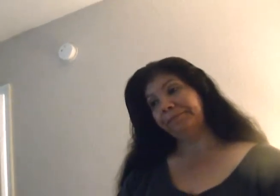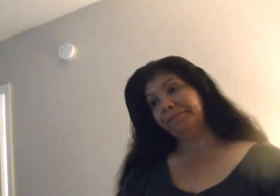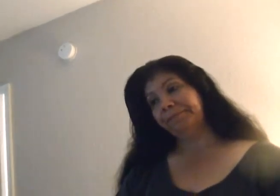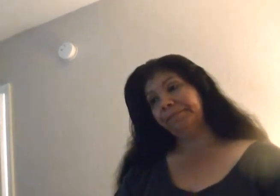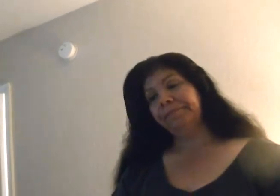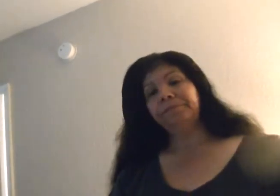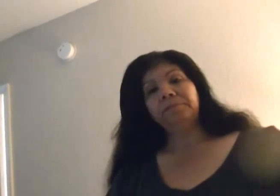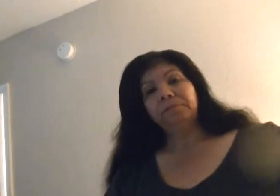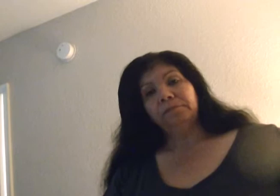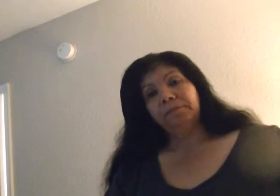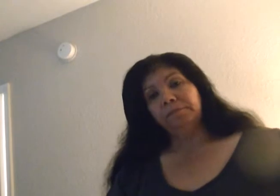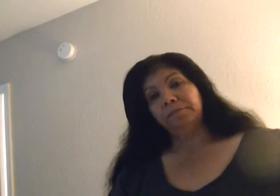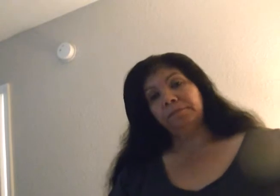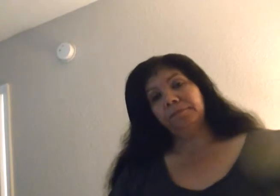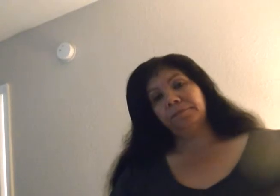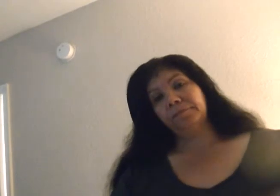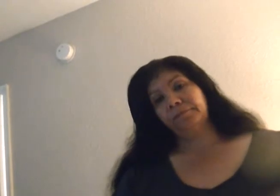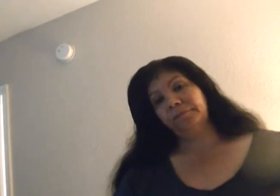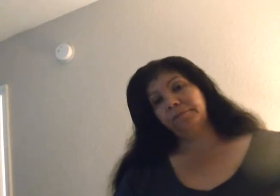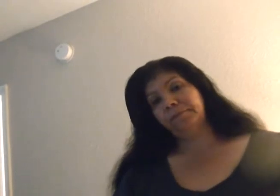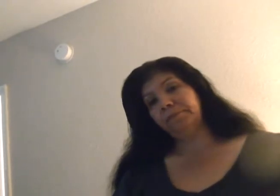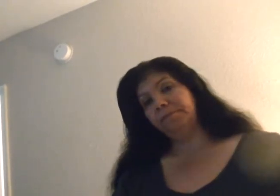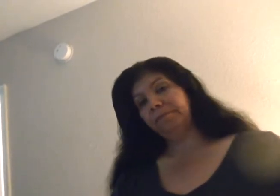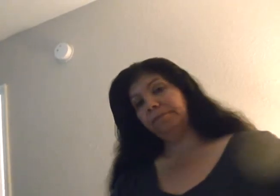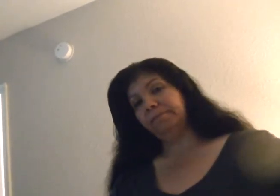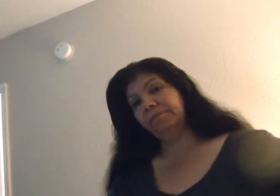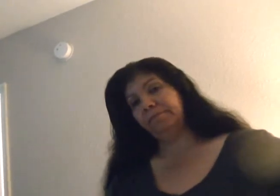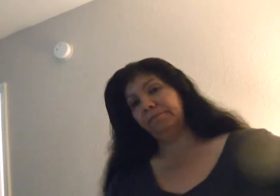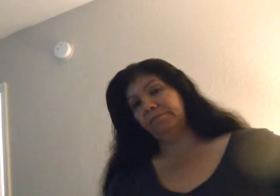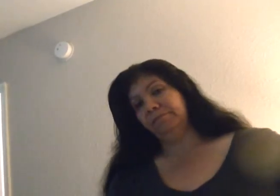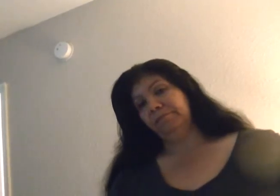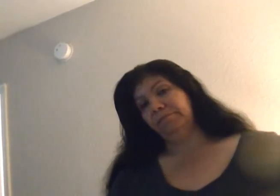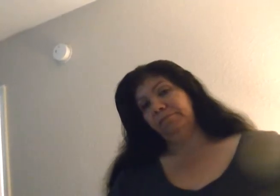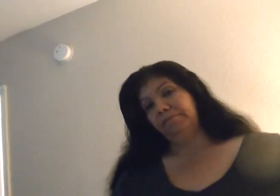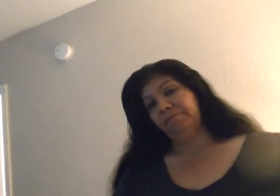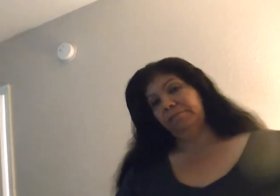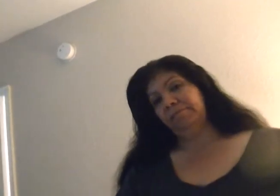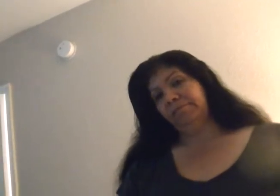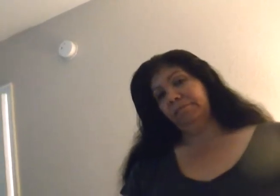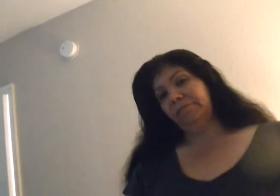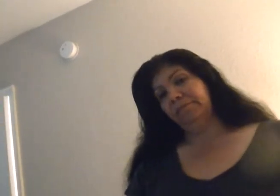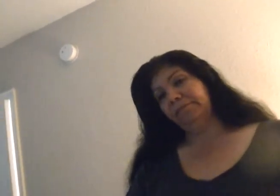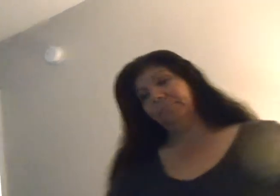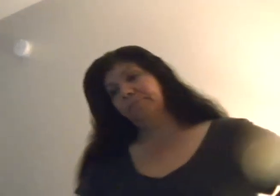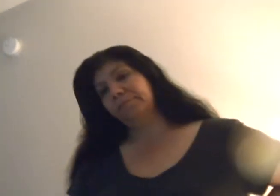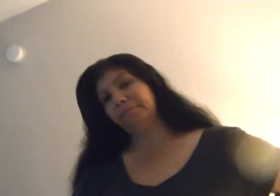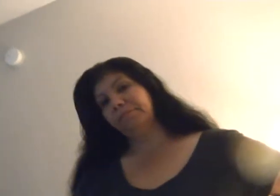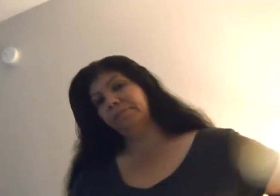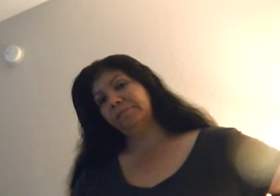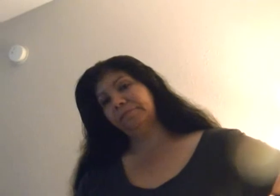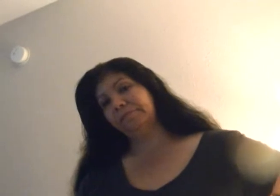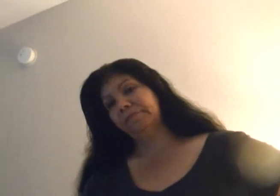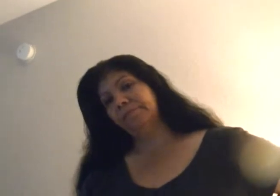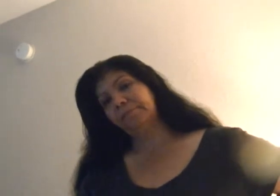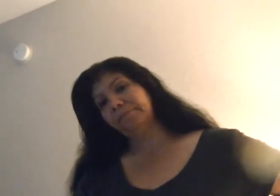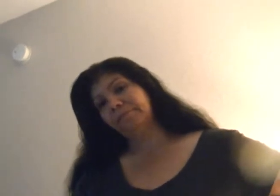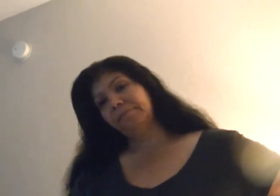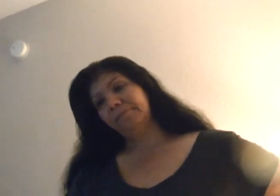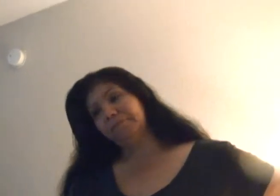because we're so human and these attacks come so strong all the time and they actually birth the blessings of God in our life. They